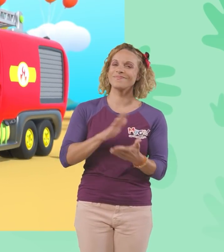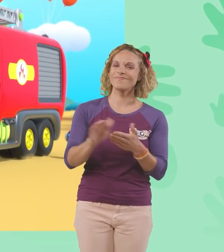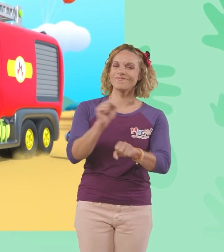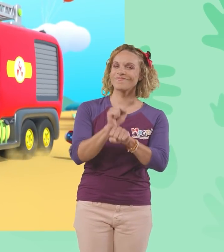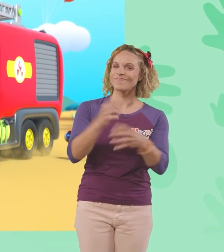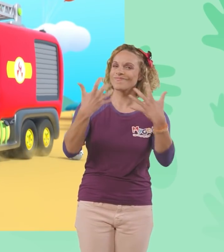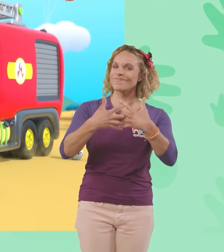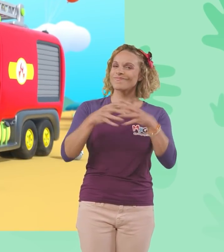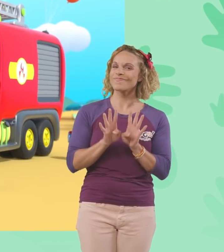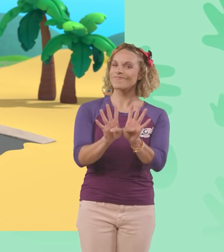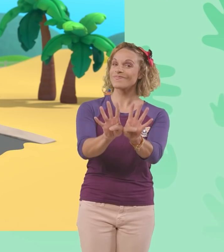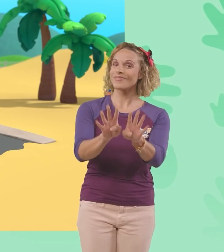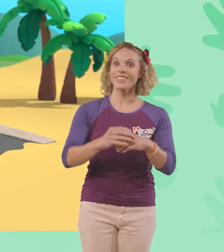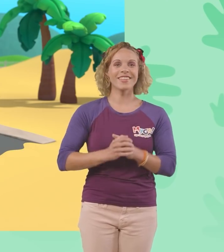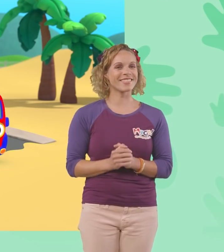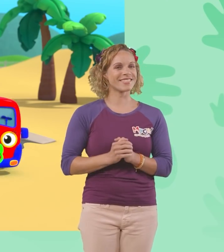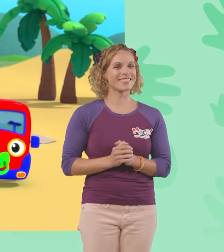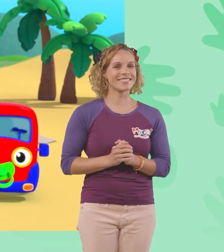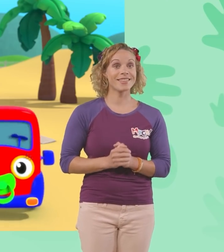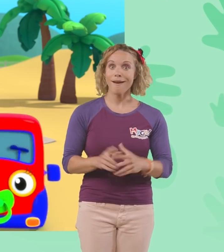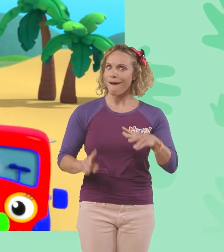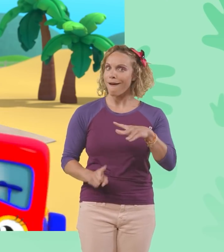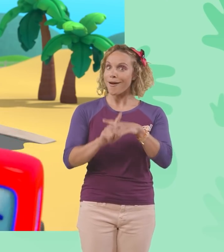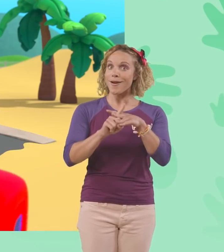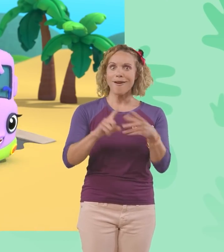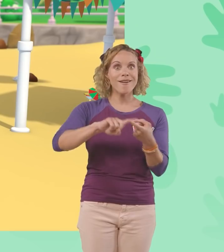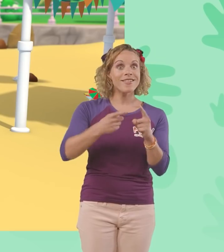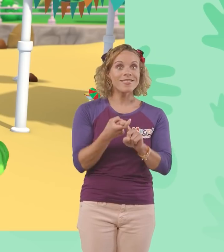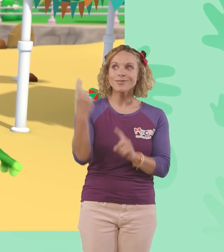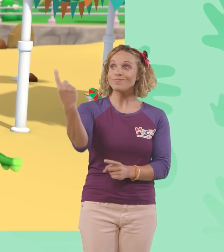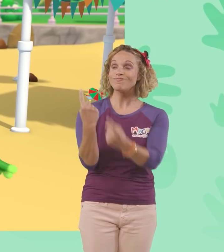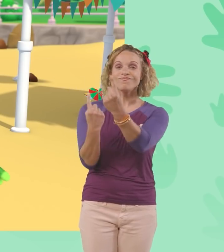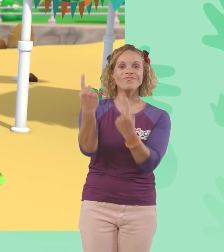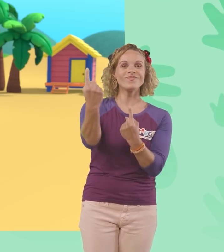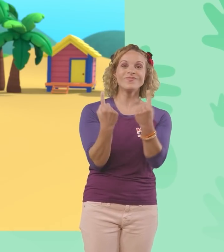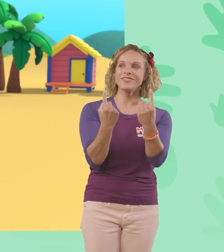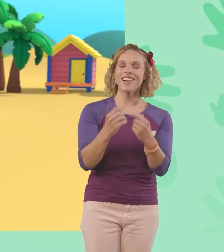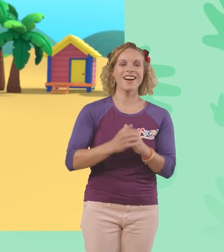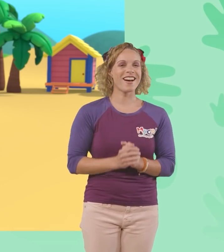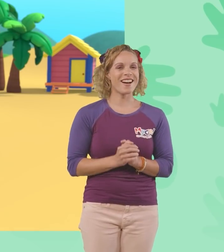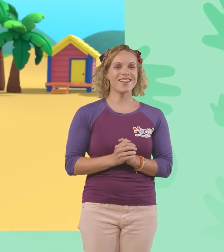Nice work, Mechanicals! And here come the rest of the party guests.